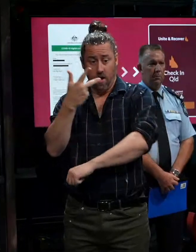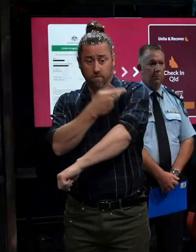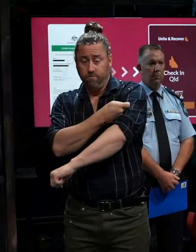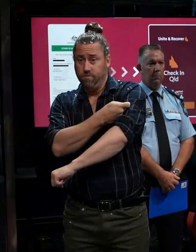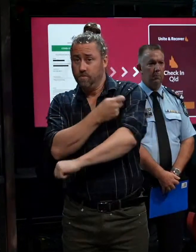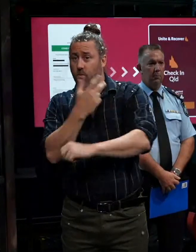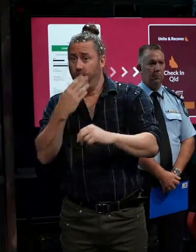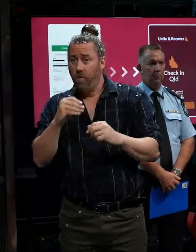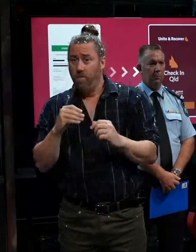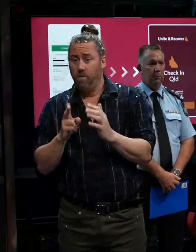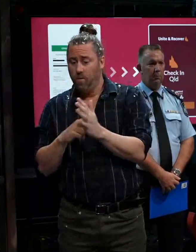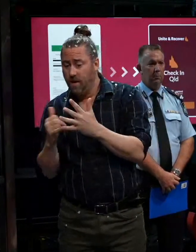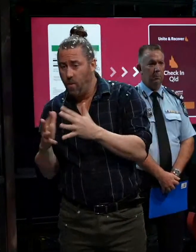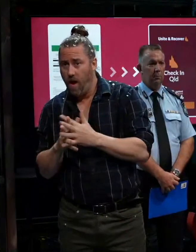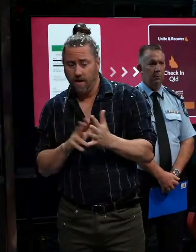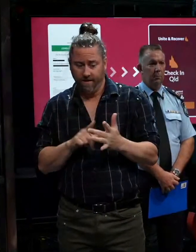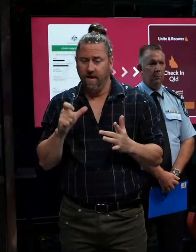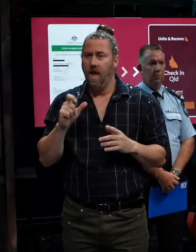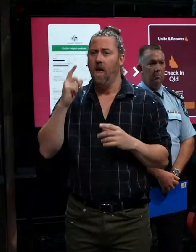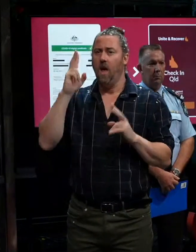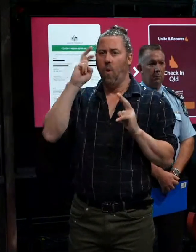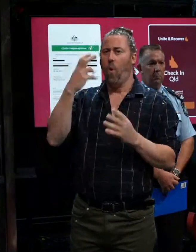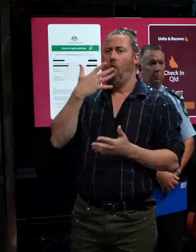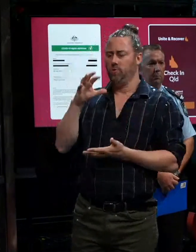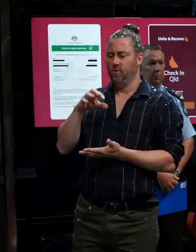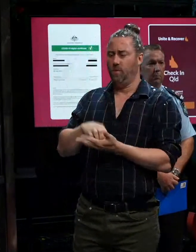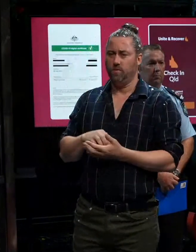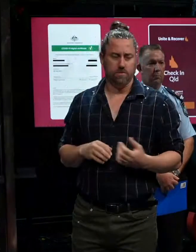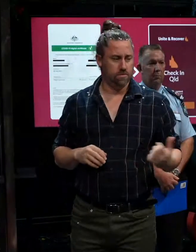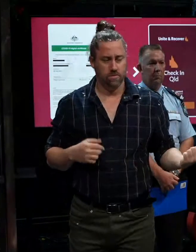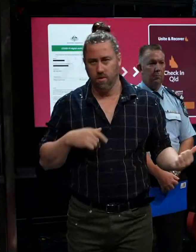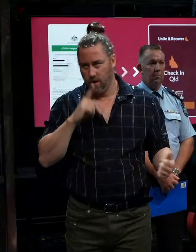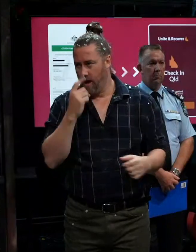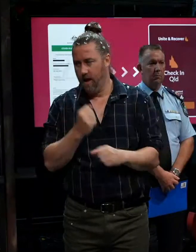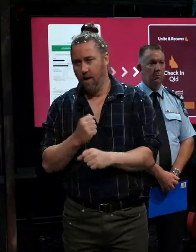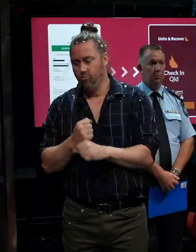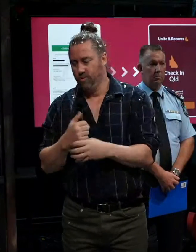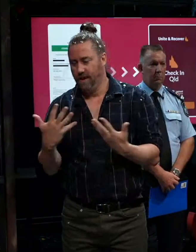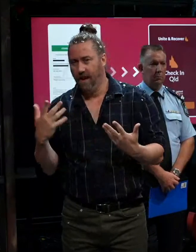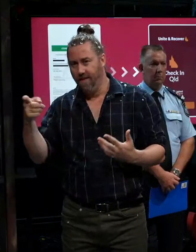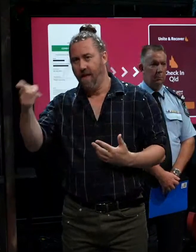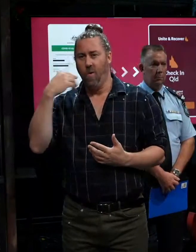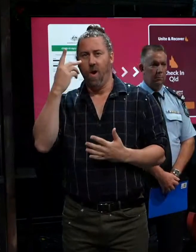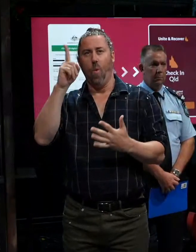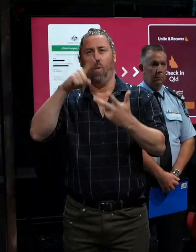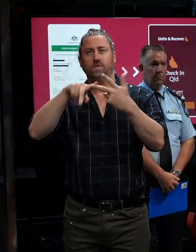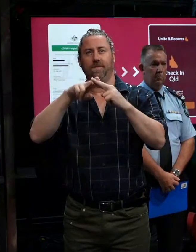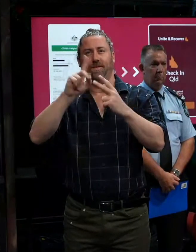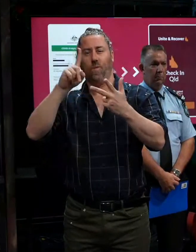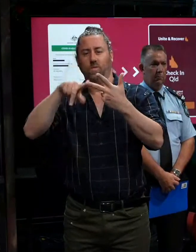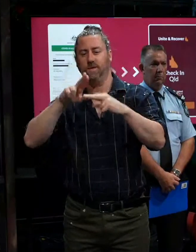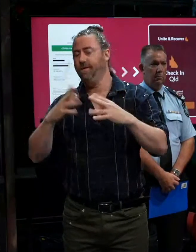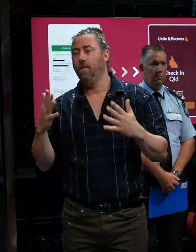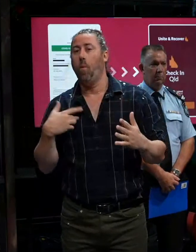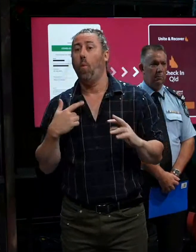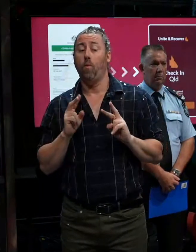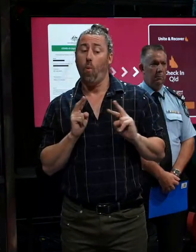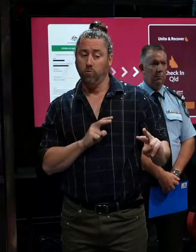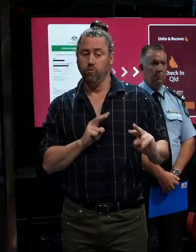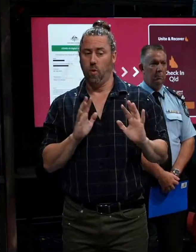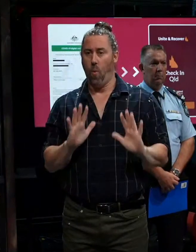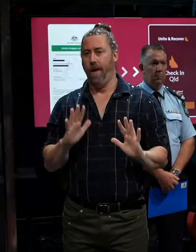domestic hotspots? Look, I think that's a hypothetical. I can't put a 100% guarantee on anything, but we're watching, and at this